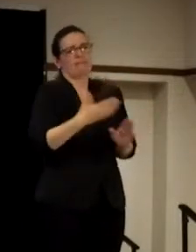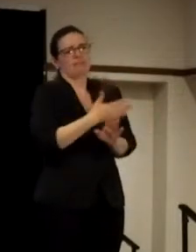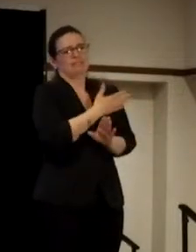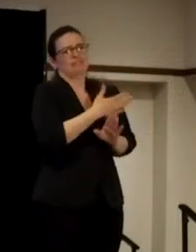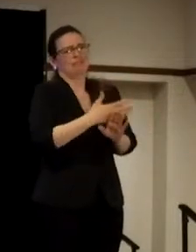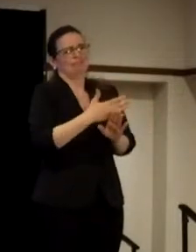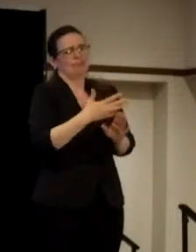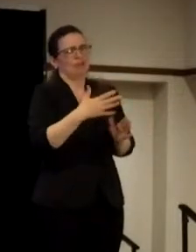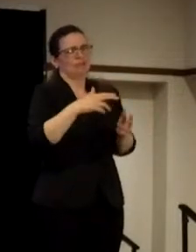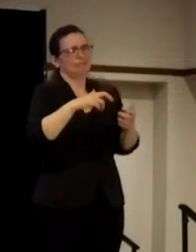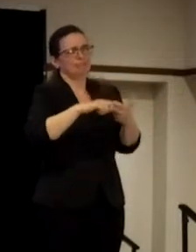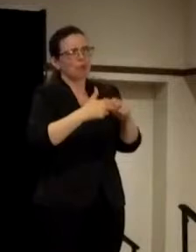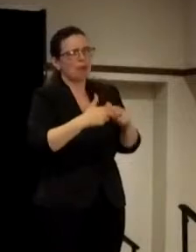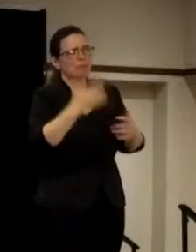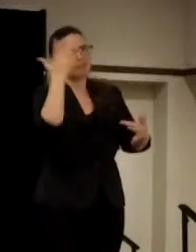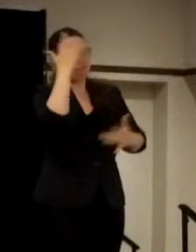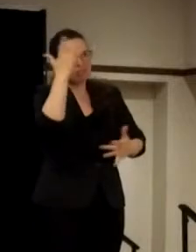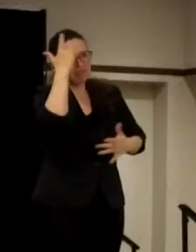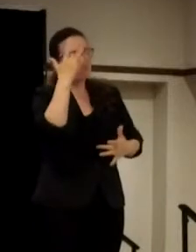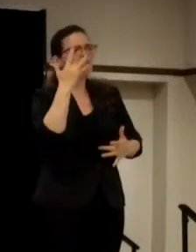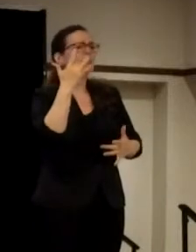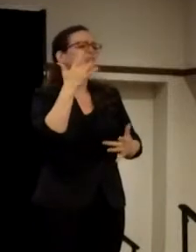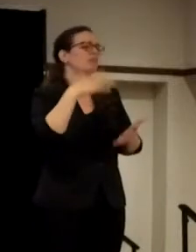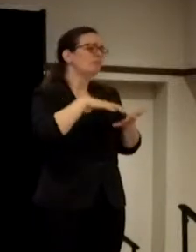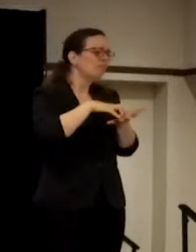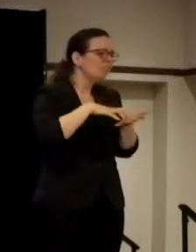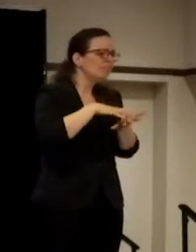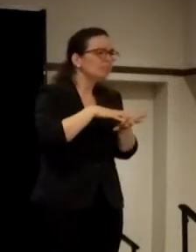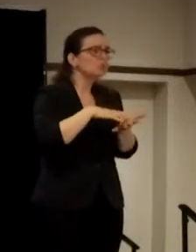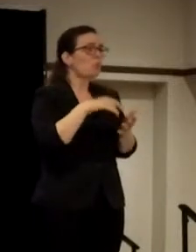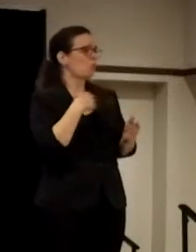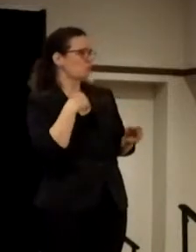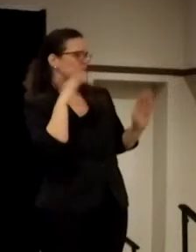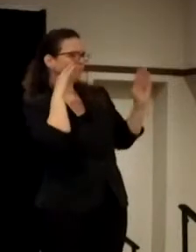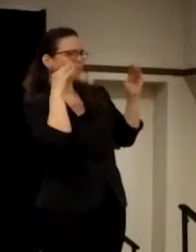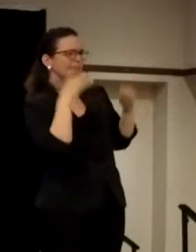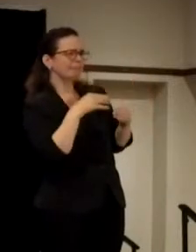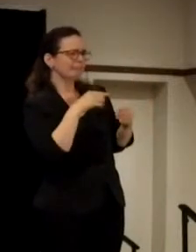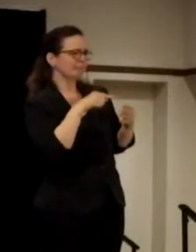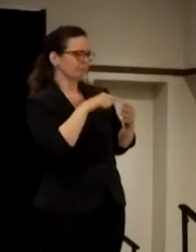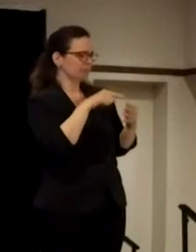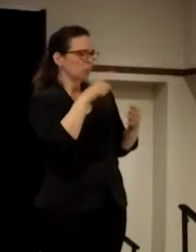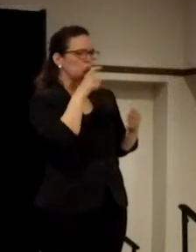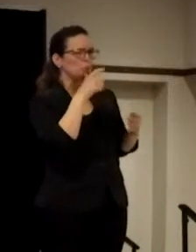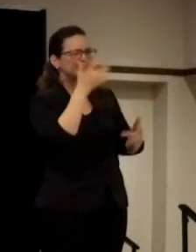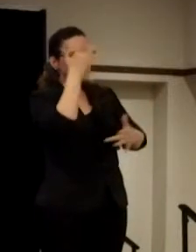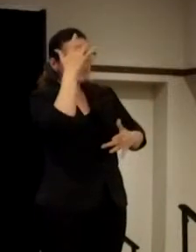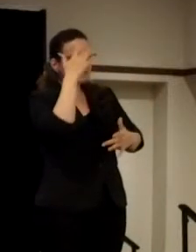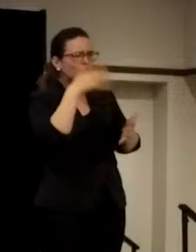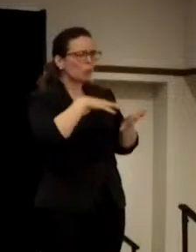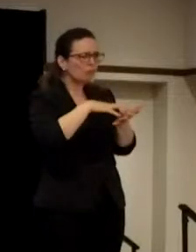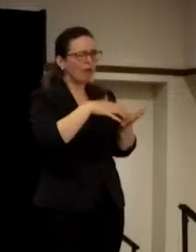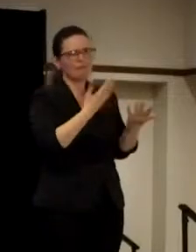making sure the Lemoyne population, ESF population, SU, and OCC we're talking to as well.